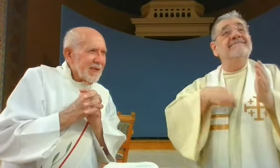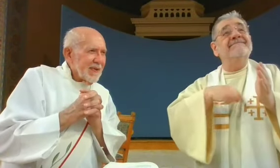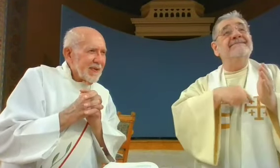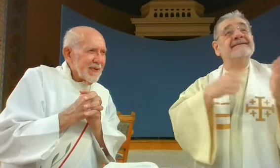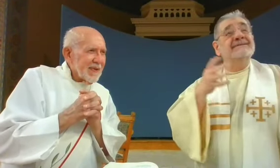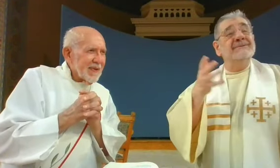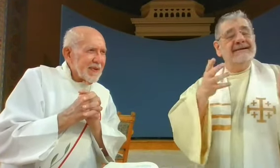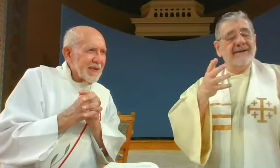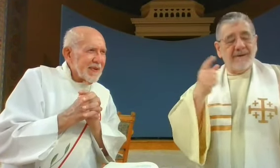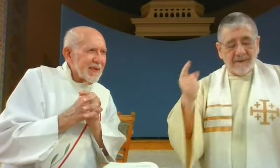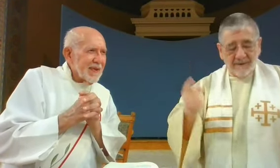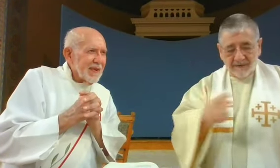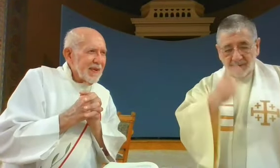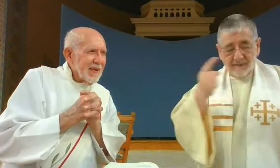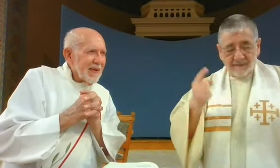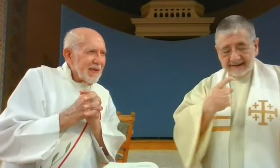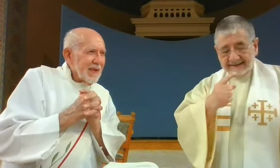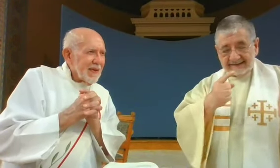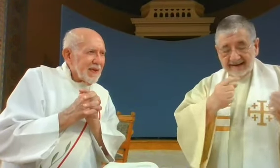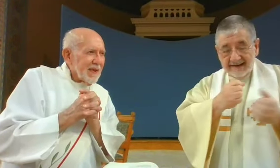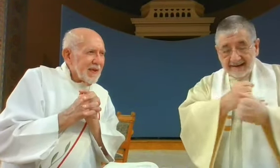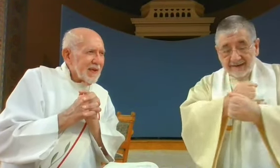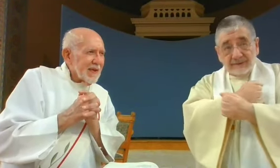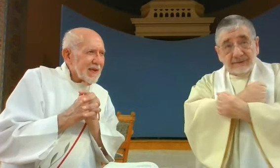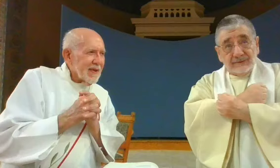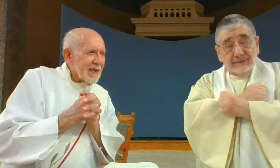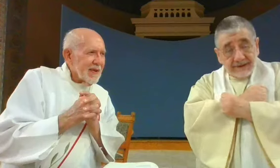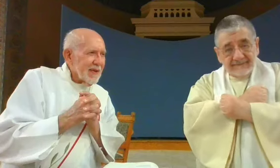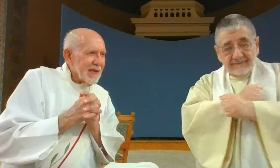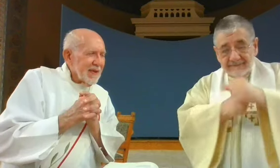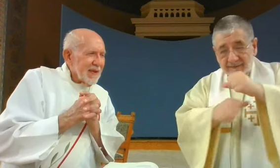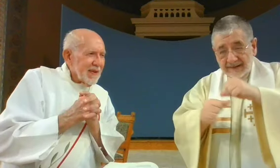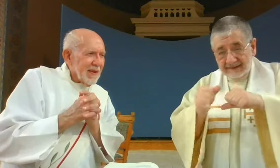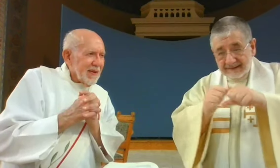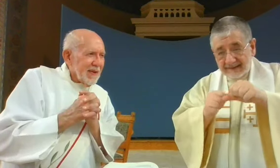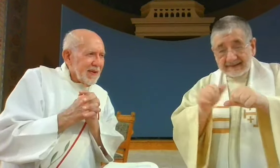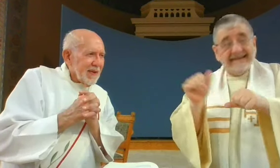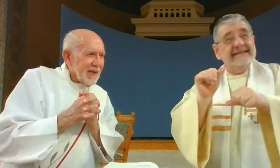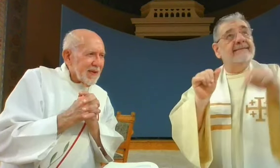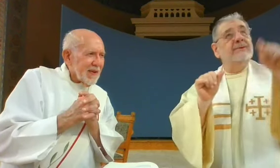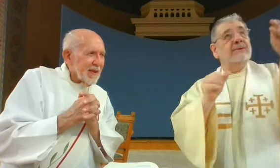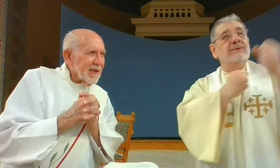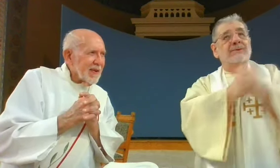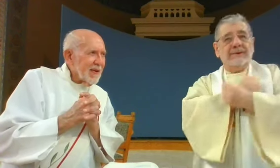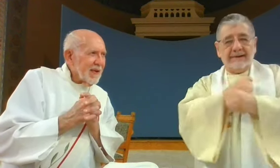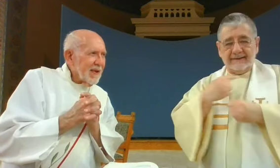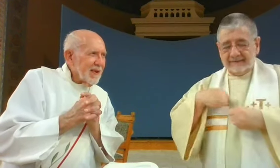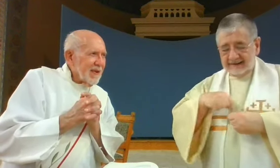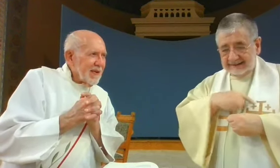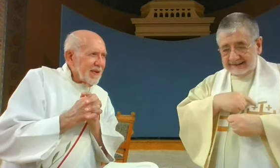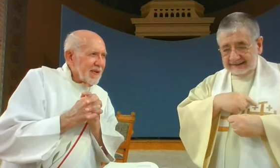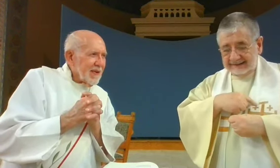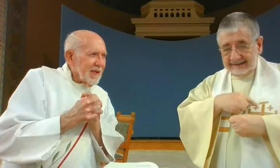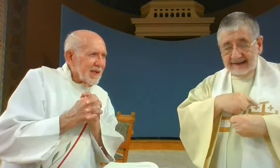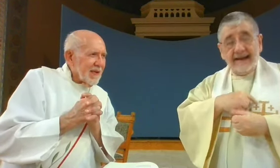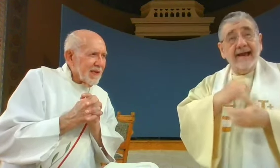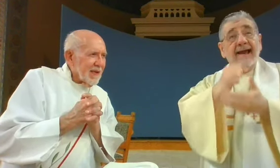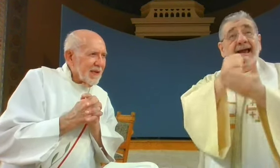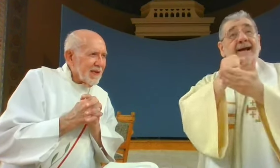May God help us to always love each other in the same way that You love